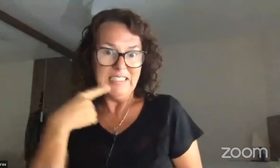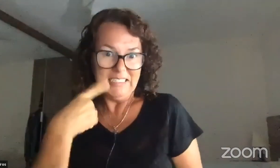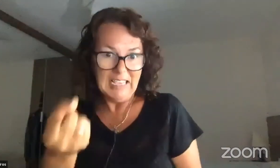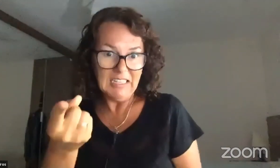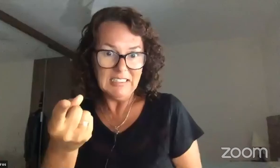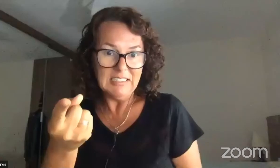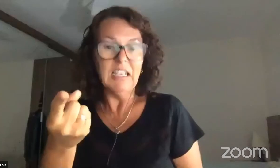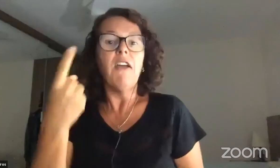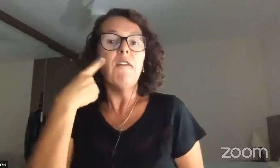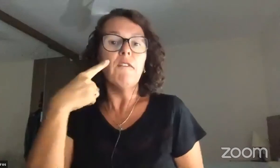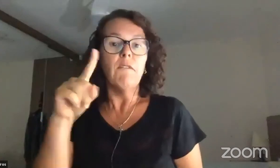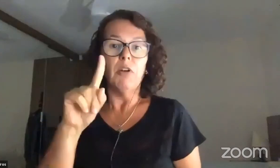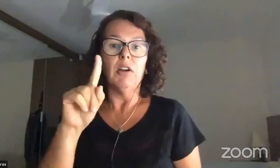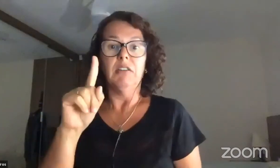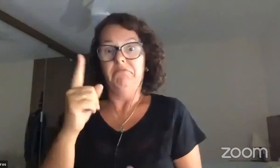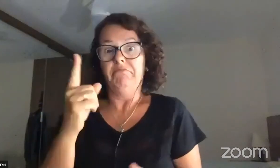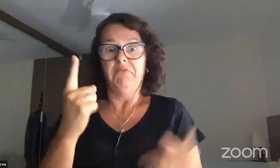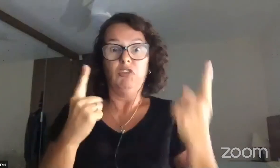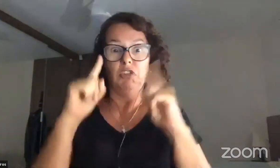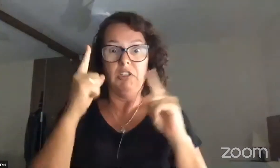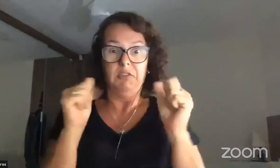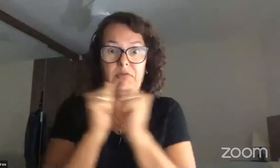could that be gestural, as David says,